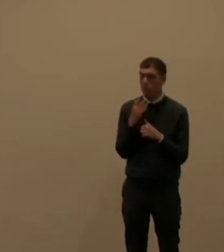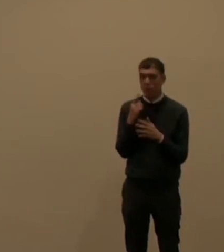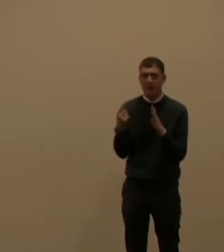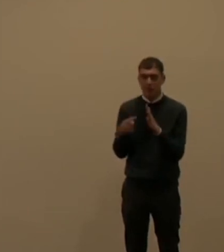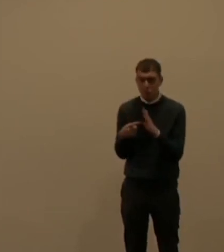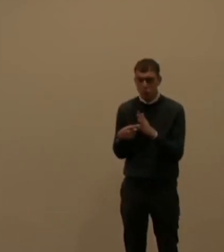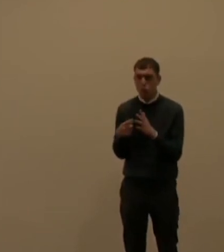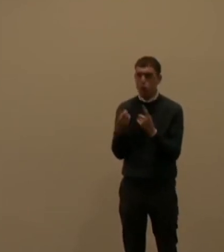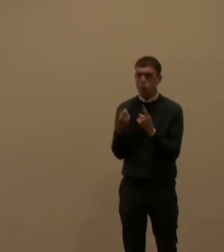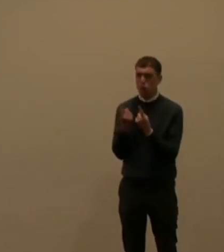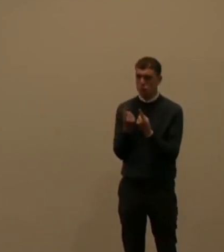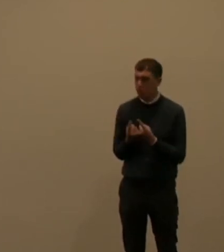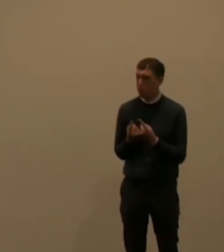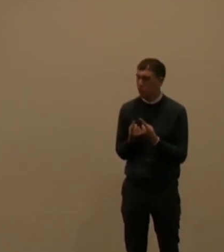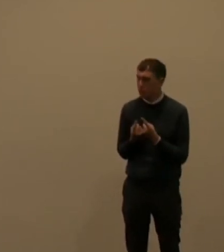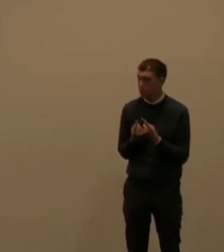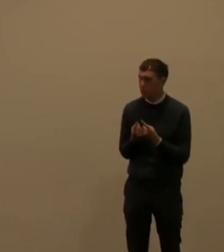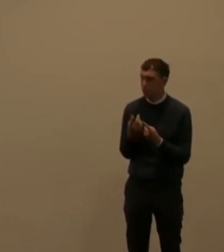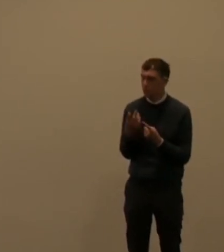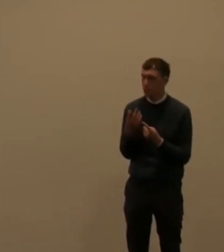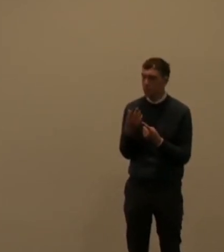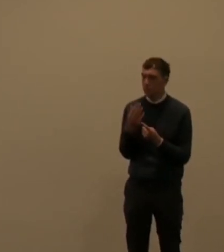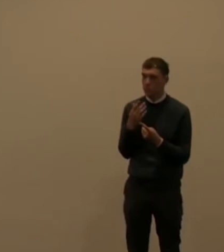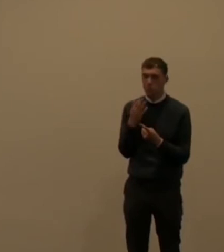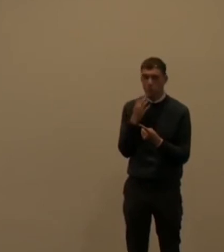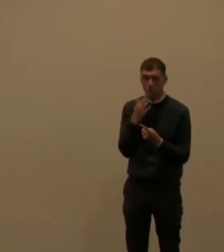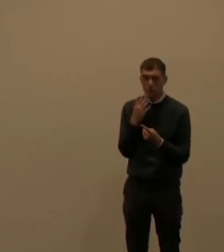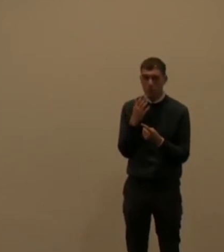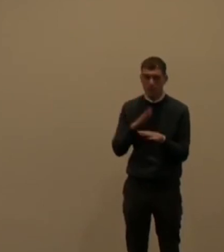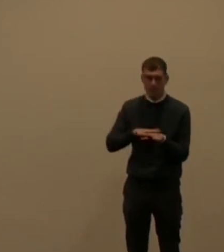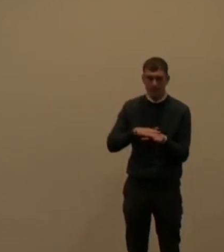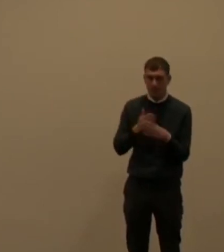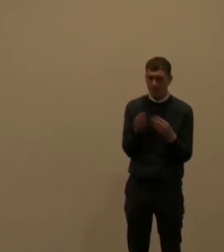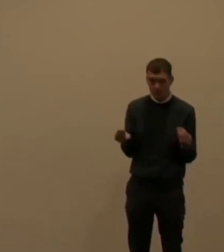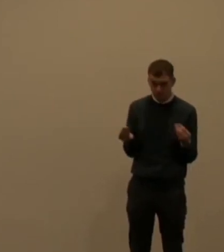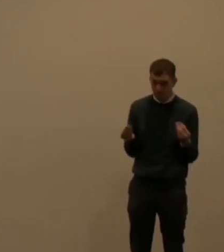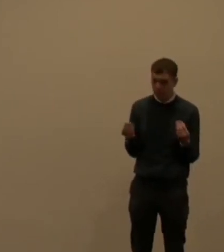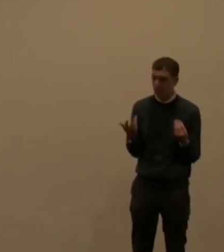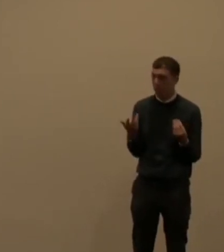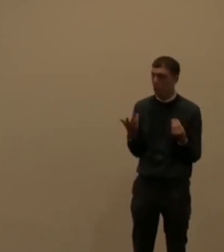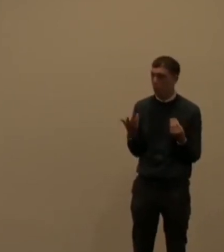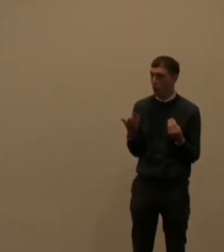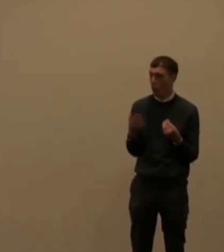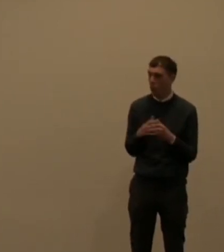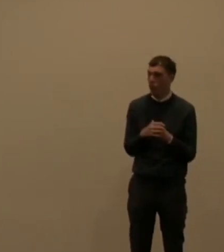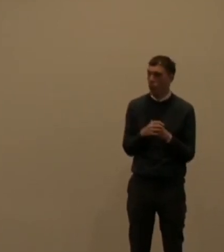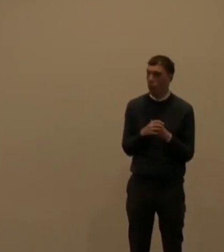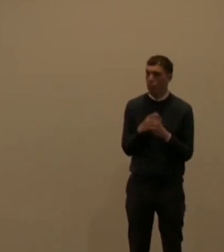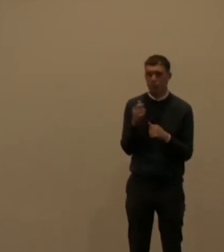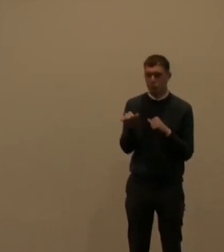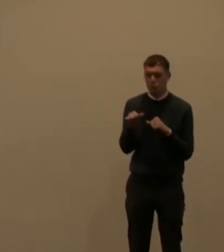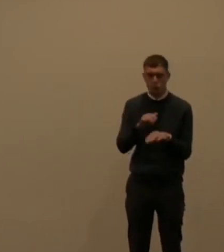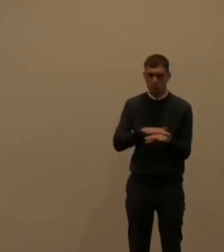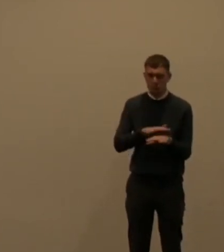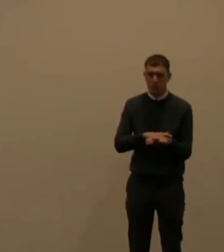We didn't run into the fact that we ran out or timed out. So we were able, but that was for a short